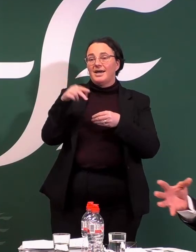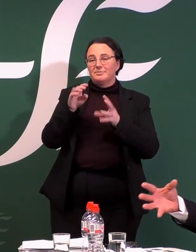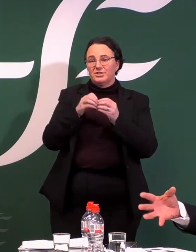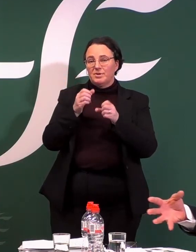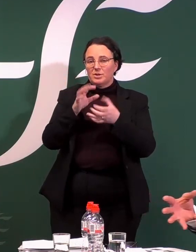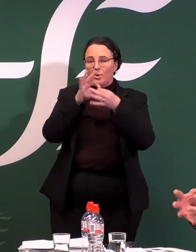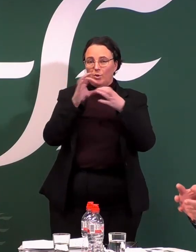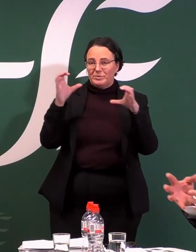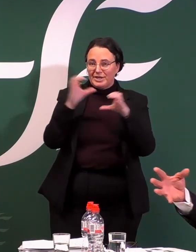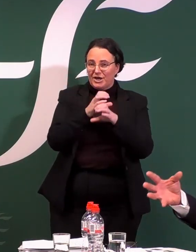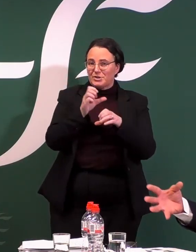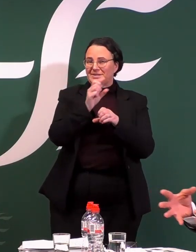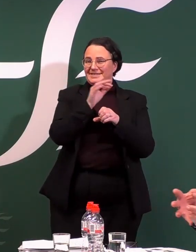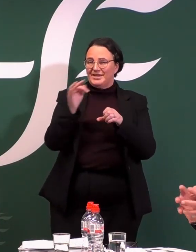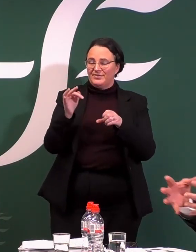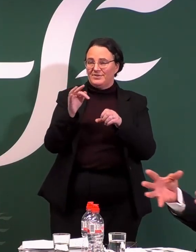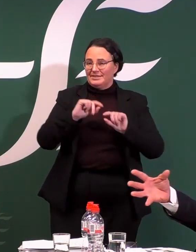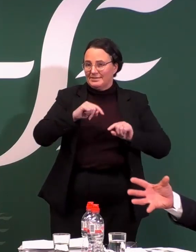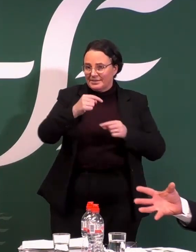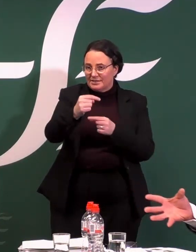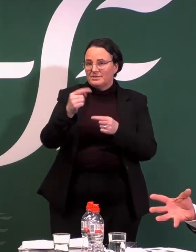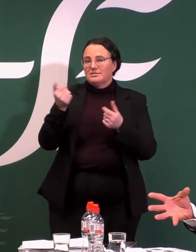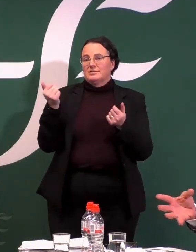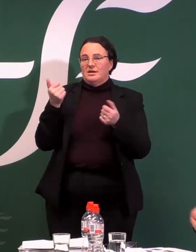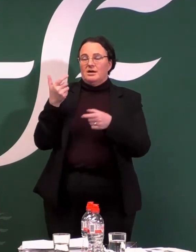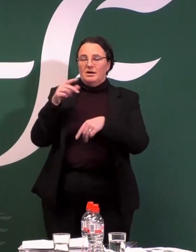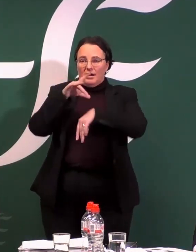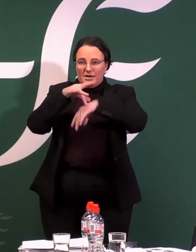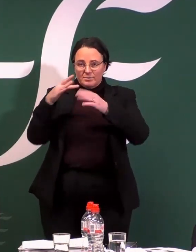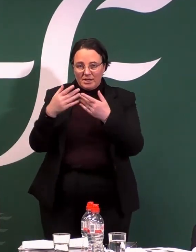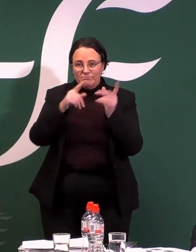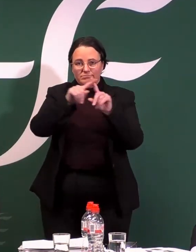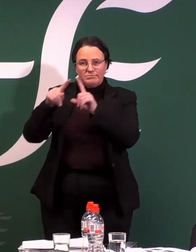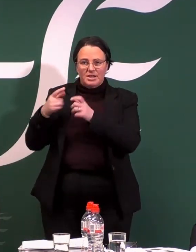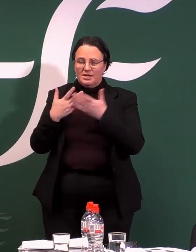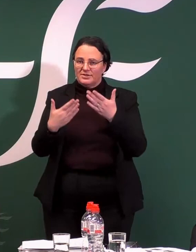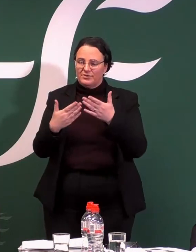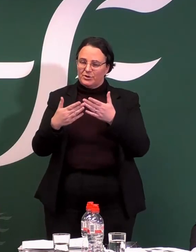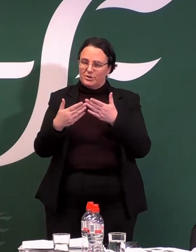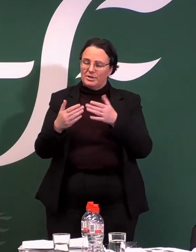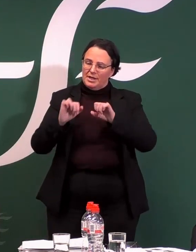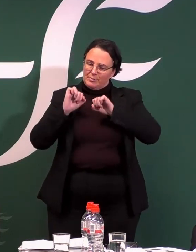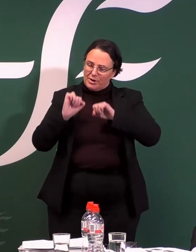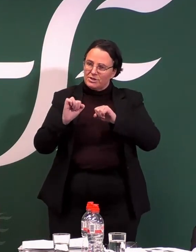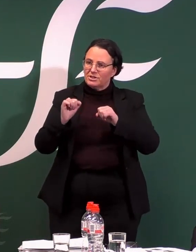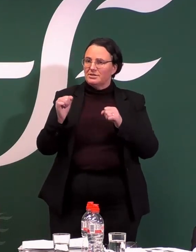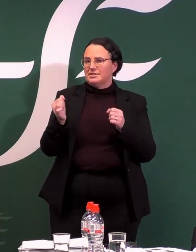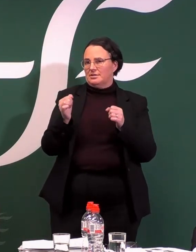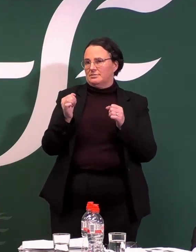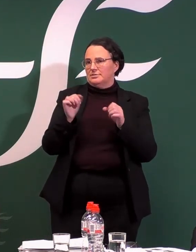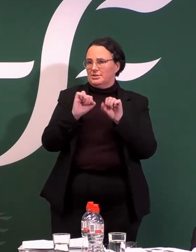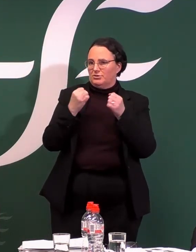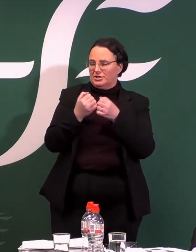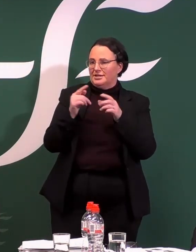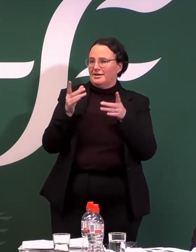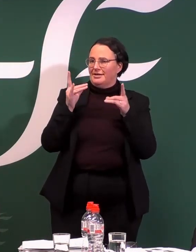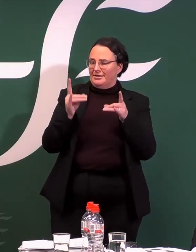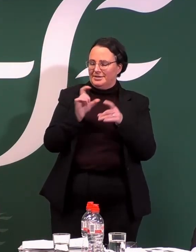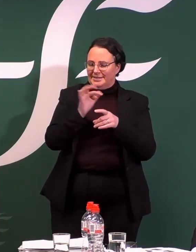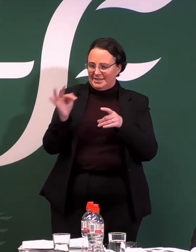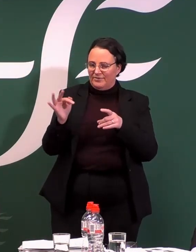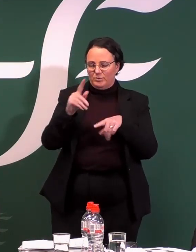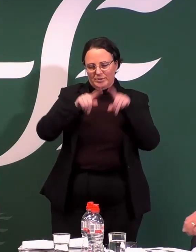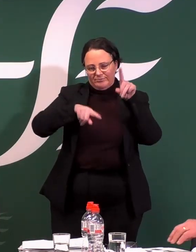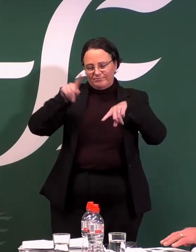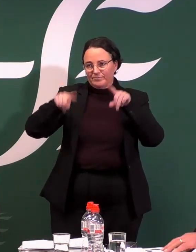staffing, our hospitals, vaccinations. There's a whole range of demands on health and social care staff. So there will ultimately be limitations at the same time in terms of where we go